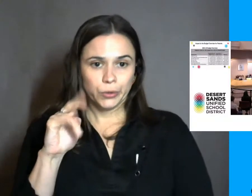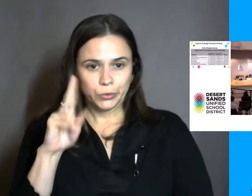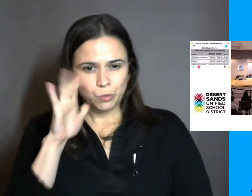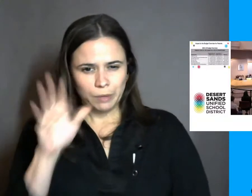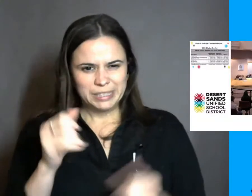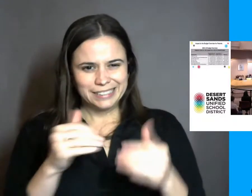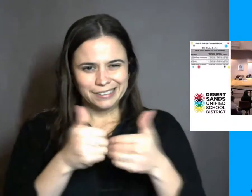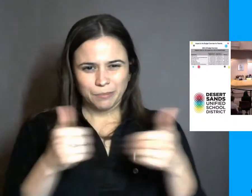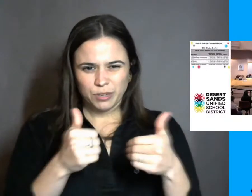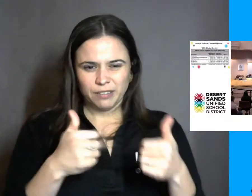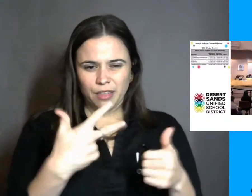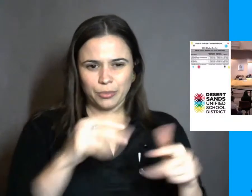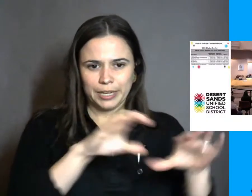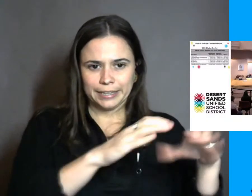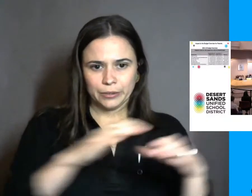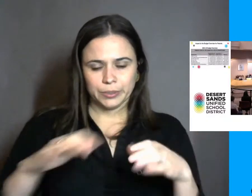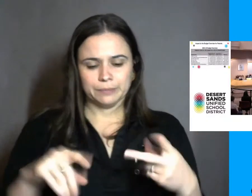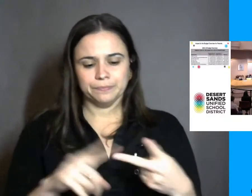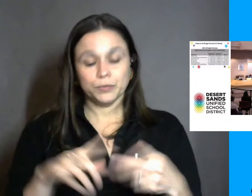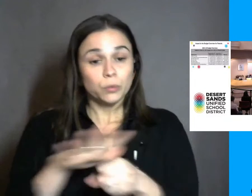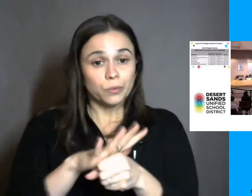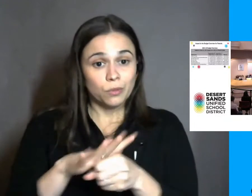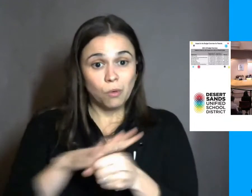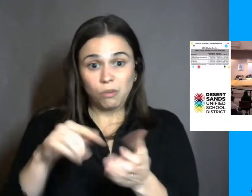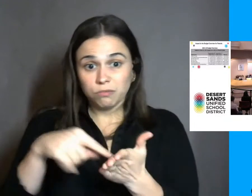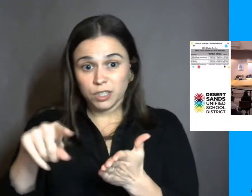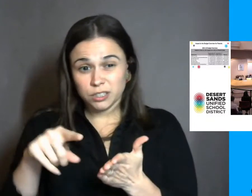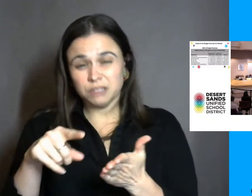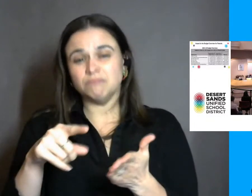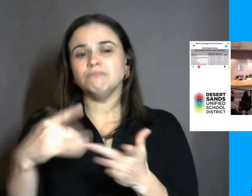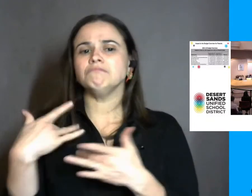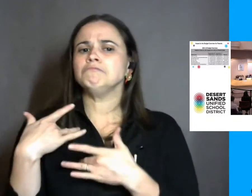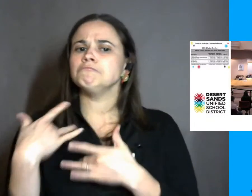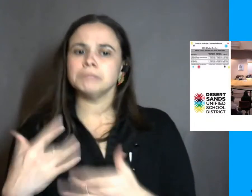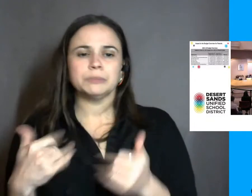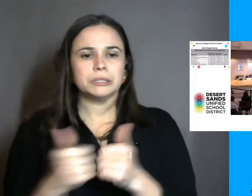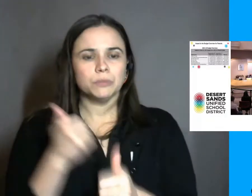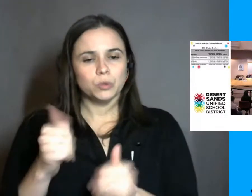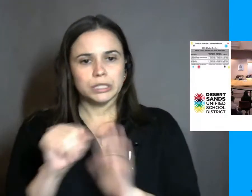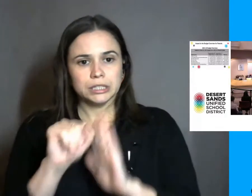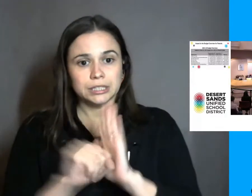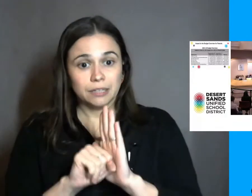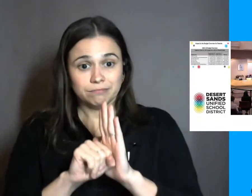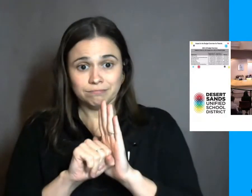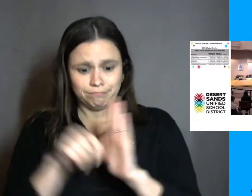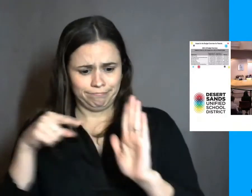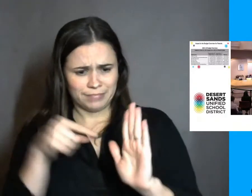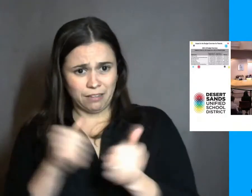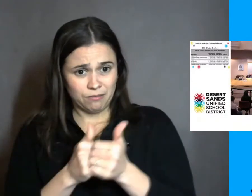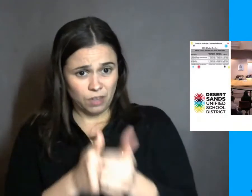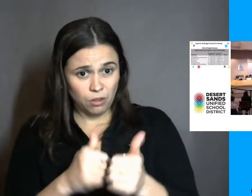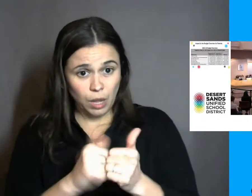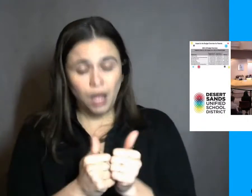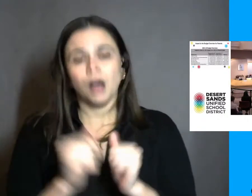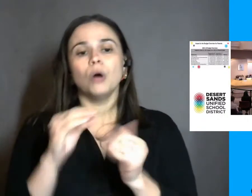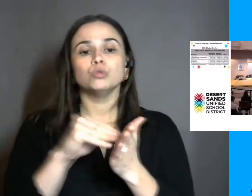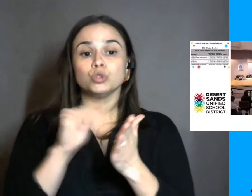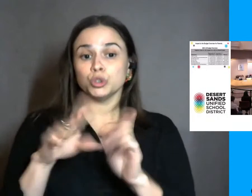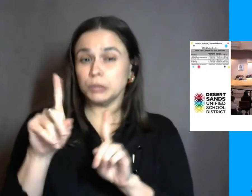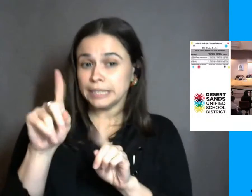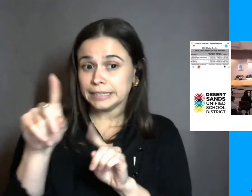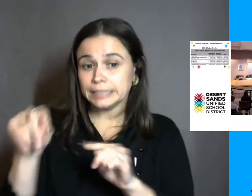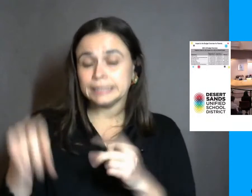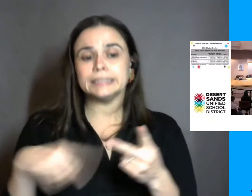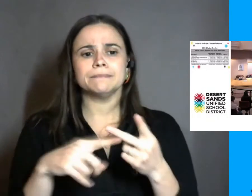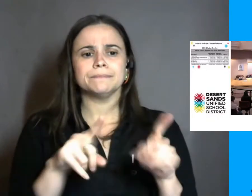control funding formula, which makes up a majority of our funds from the state, that's driven by student attendance and our unduplicated pupil